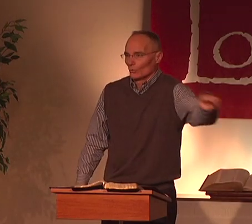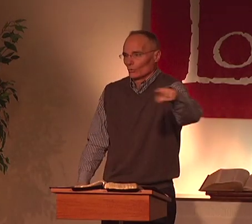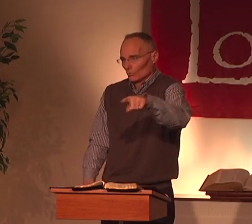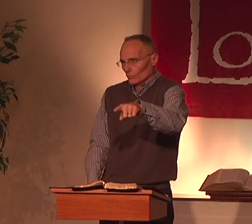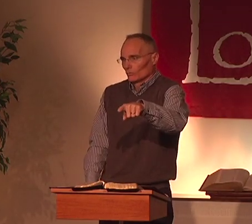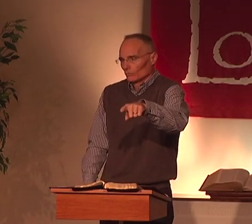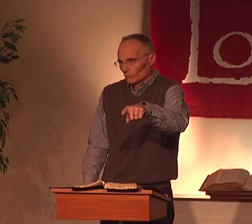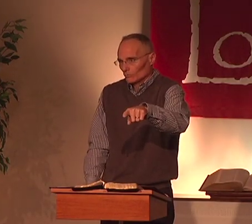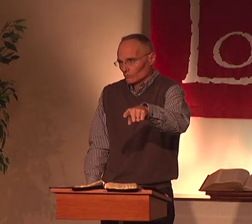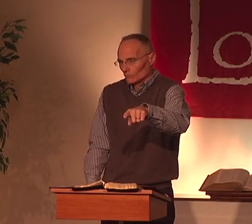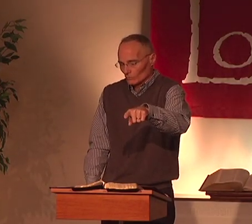And control you